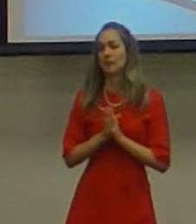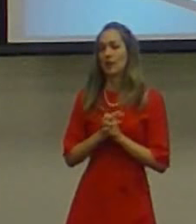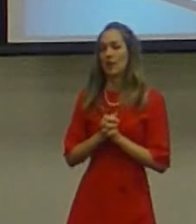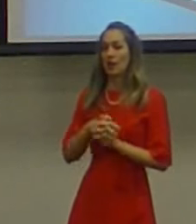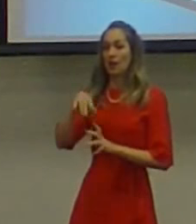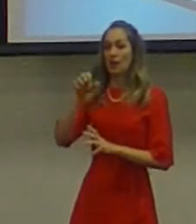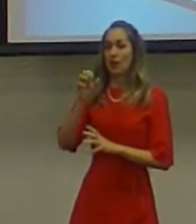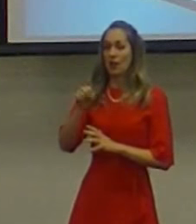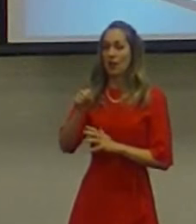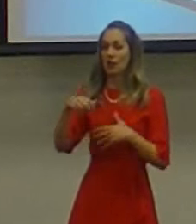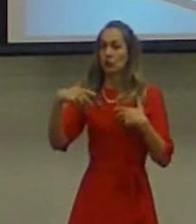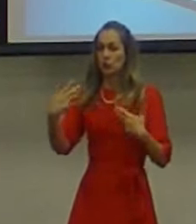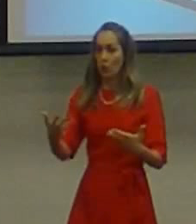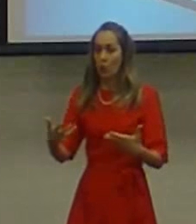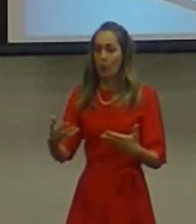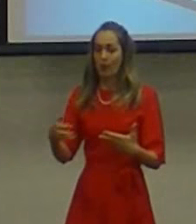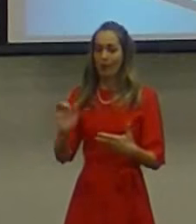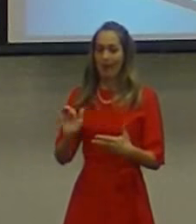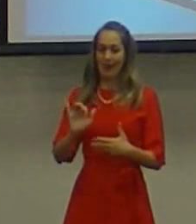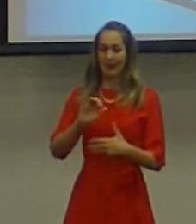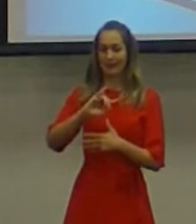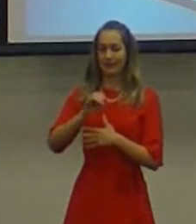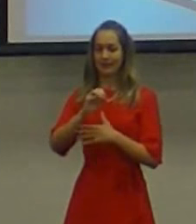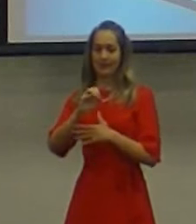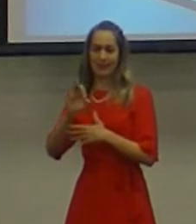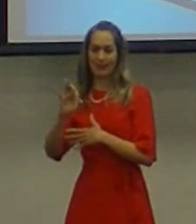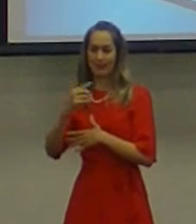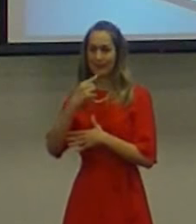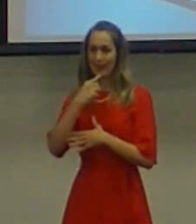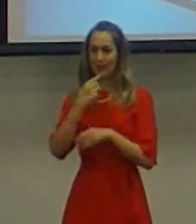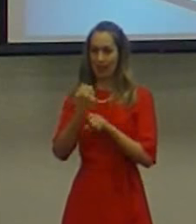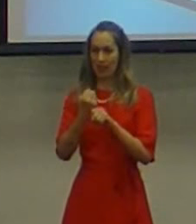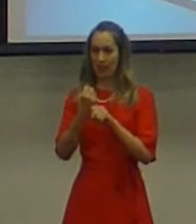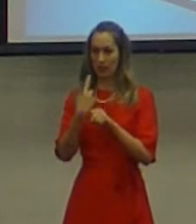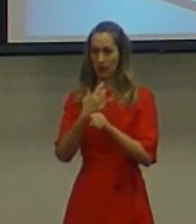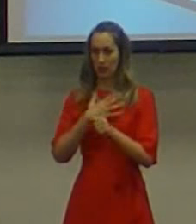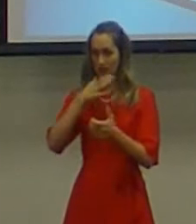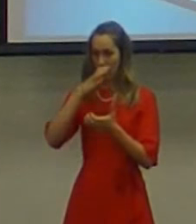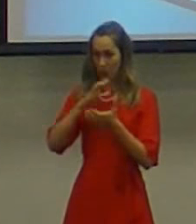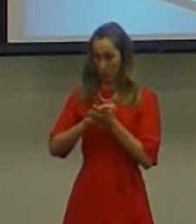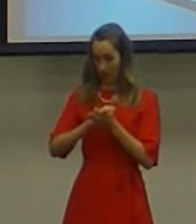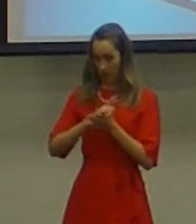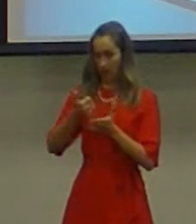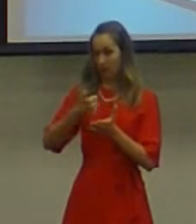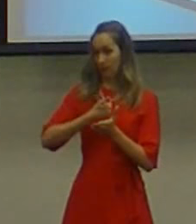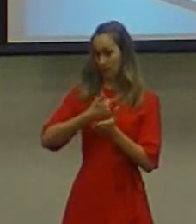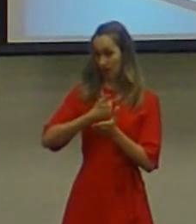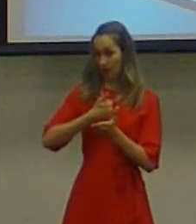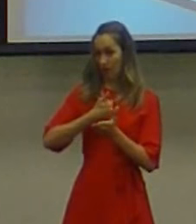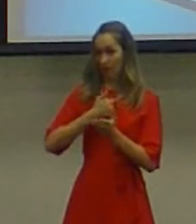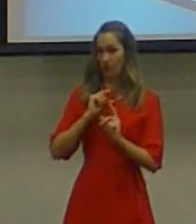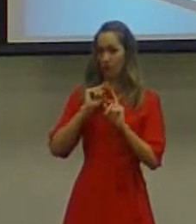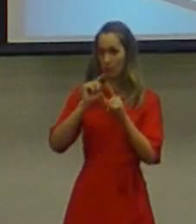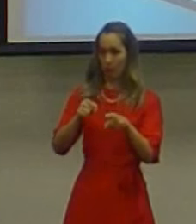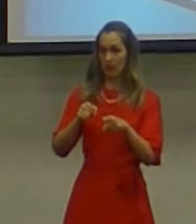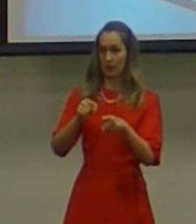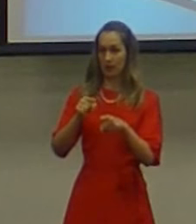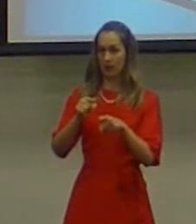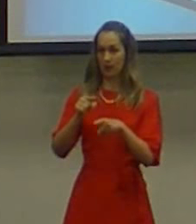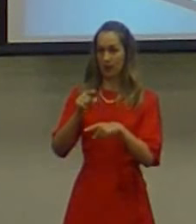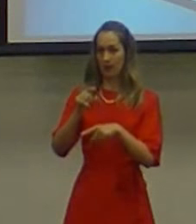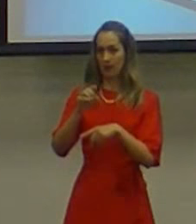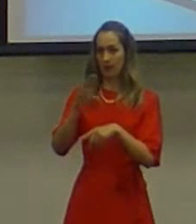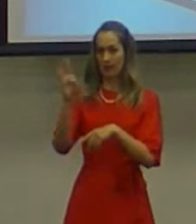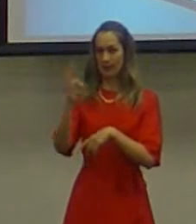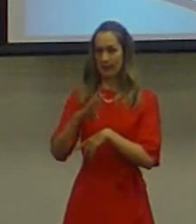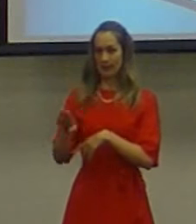Yeah, so as Jeff was saying, last year Bertie and I, my wife, got to go to Belize towards the end of